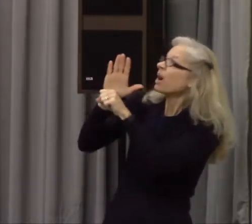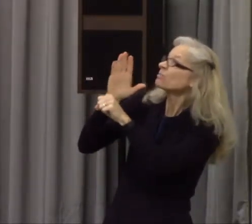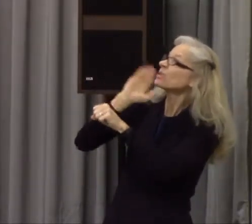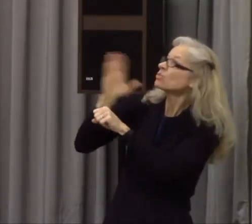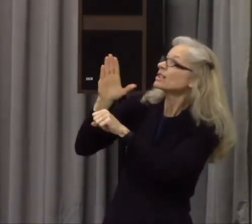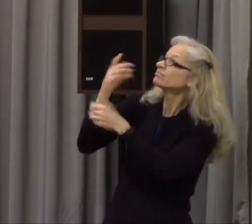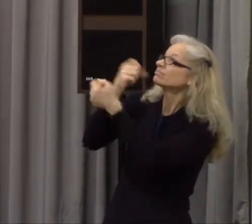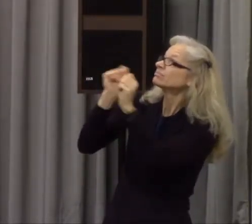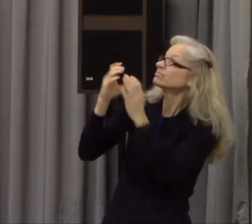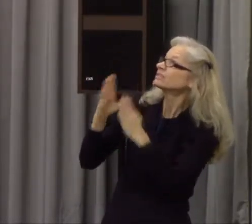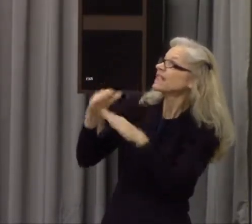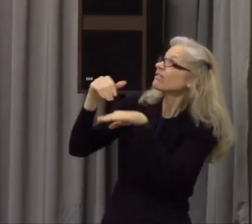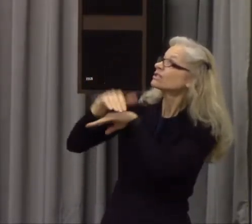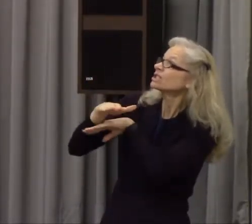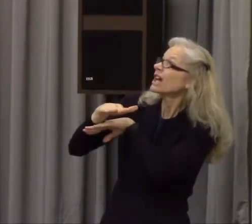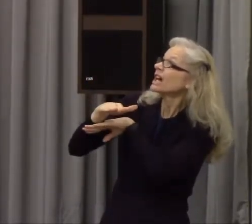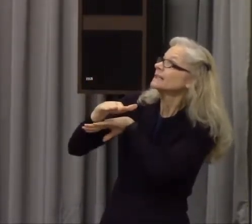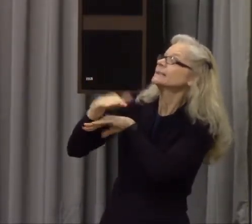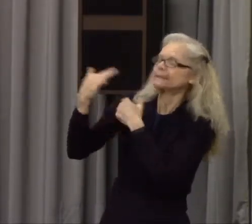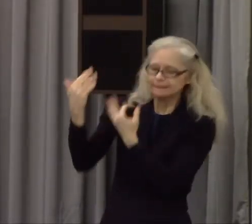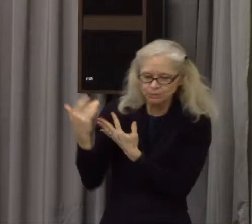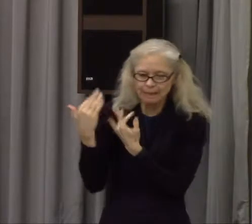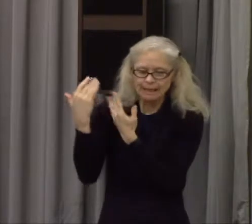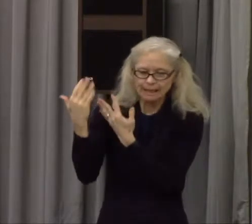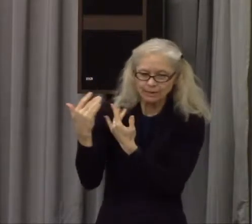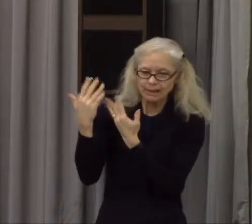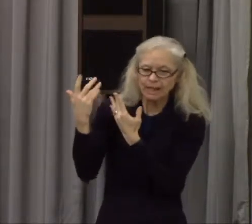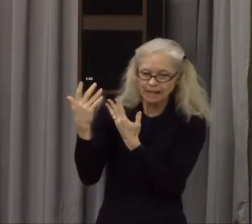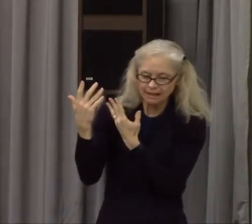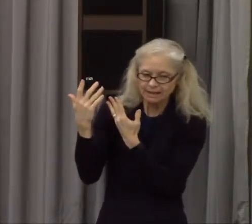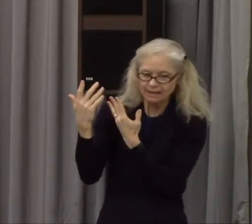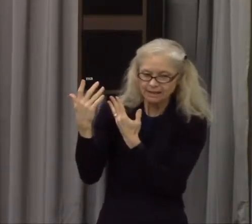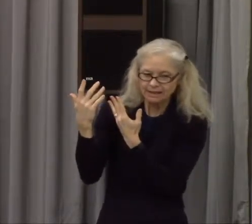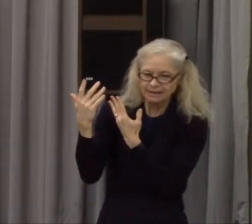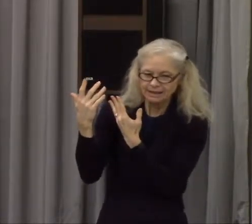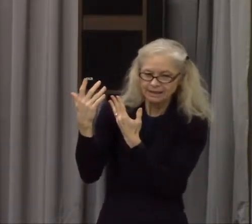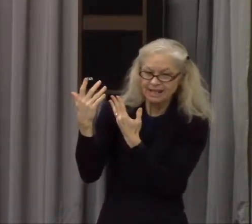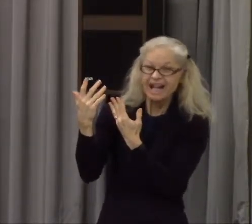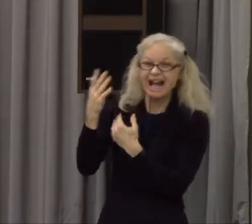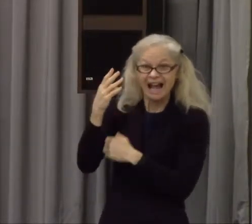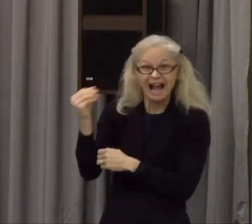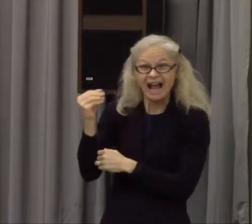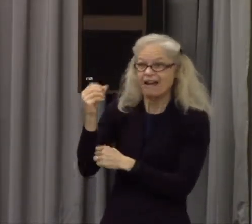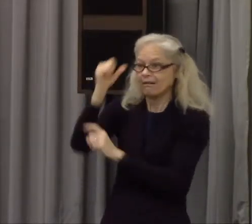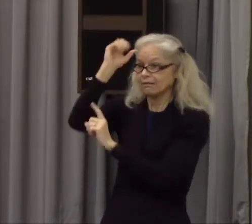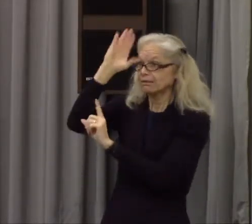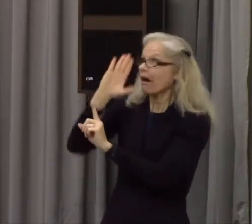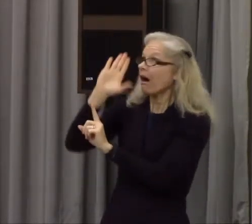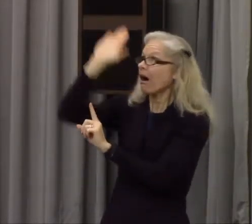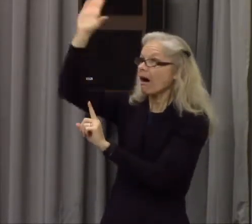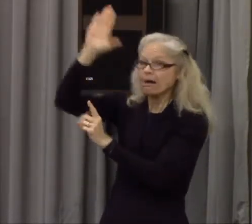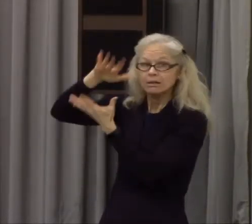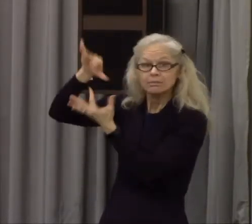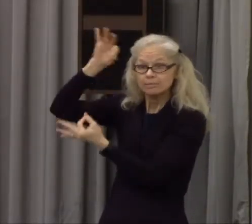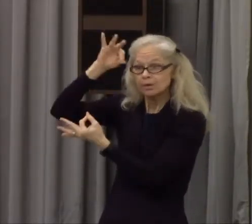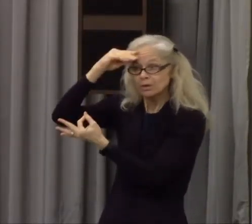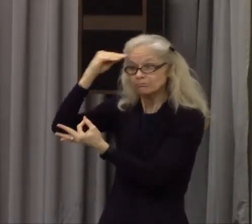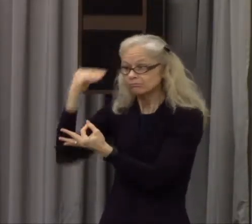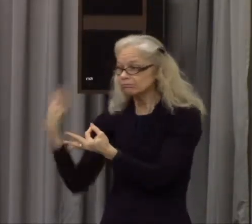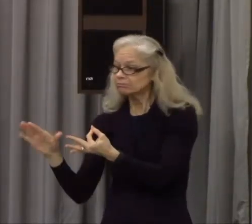And it was revealed unto him by the Holy Ghost that he should not see death before he